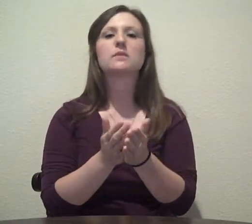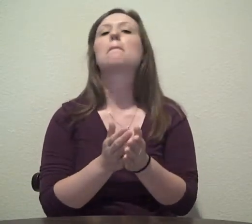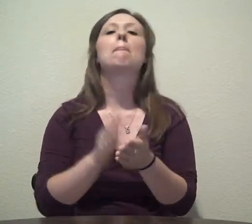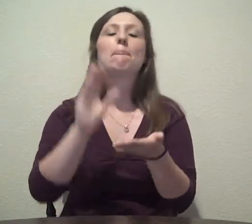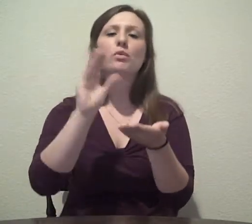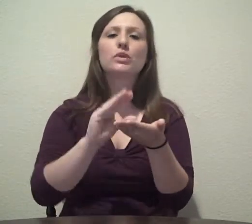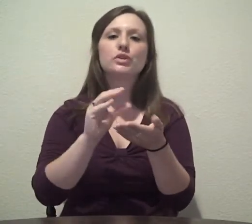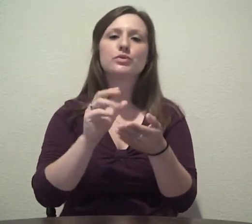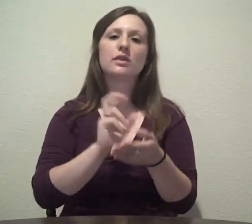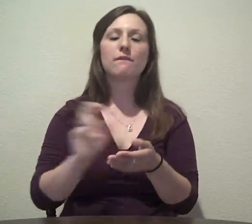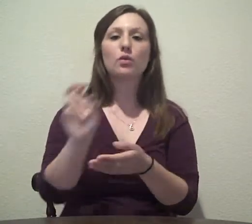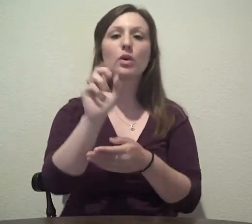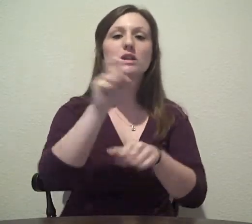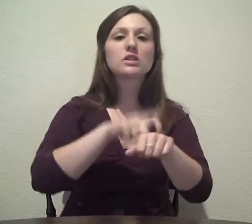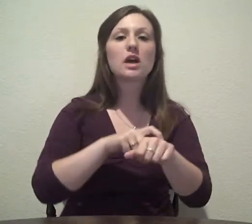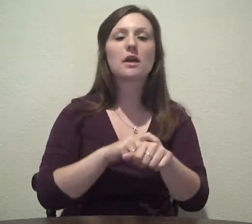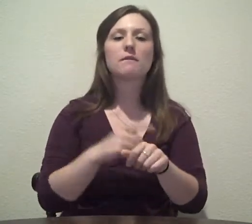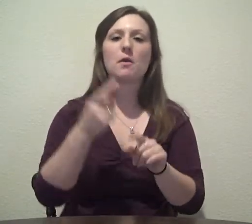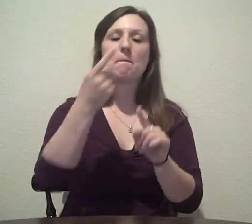and days.